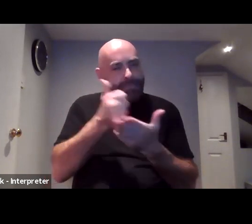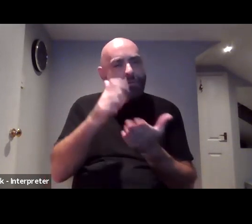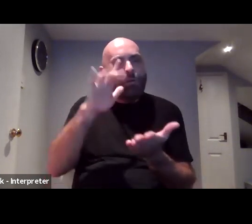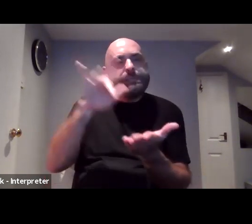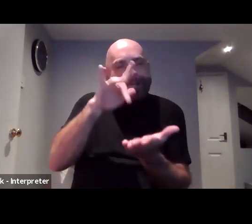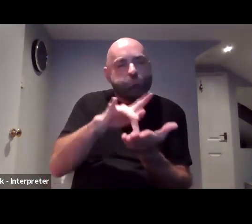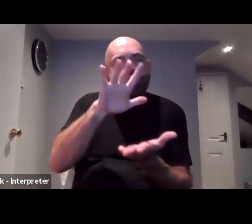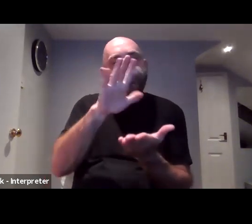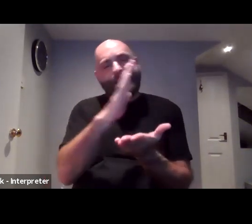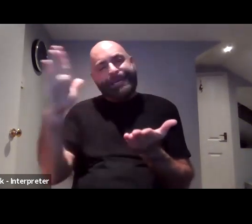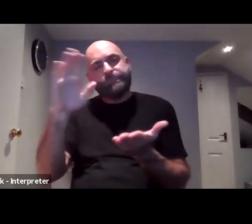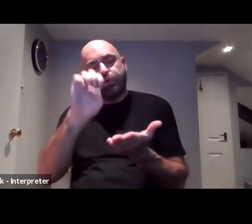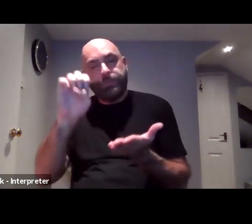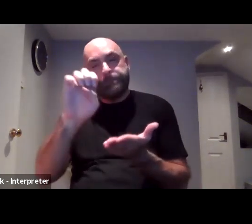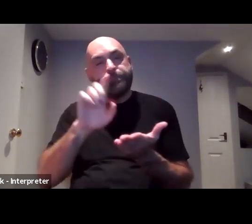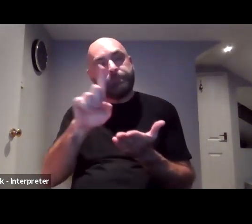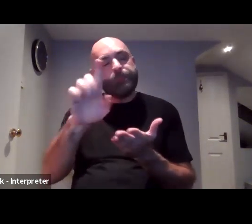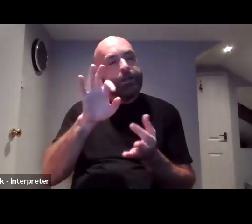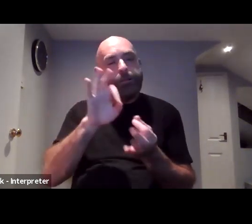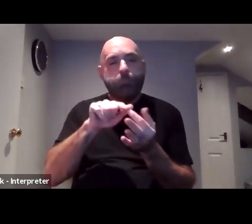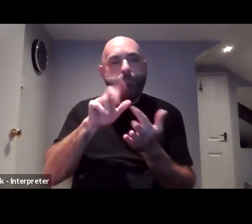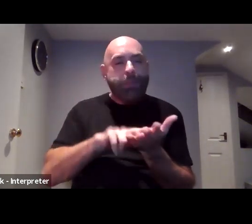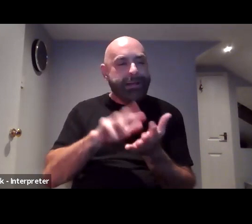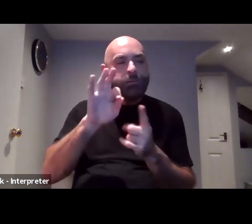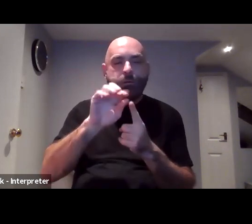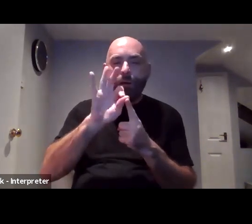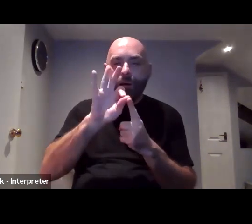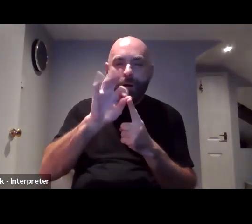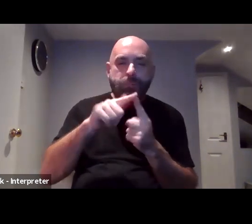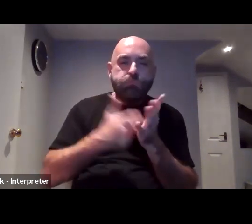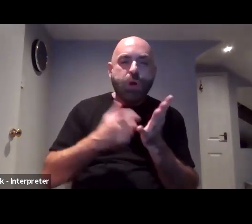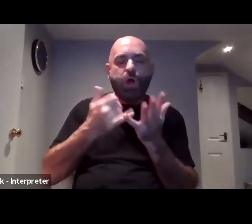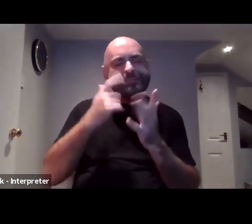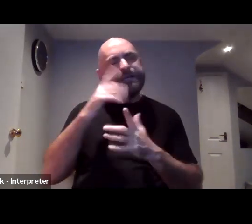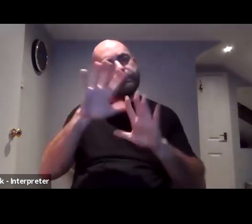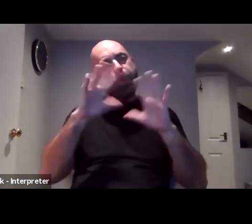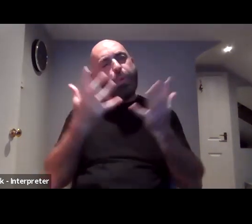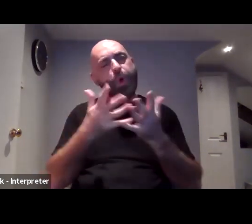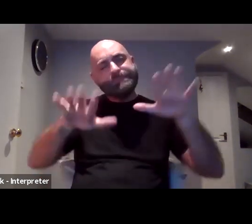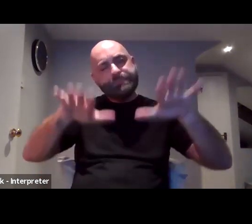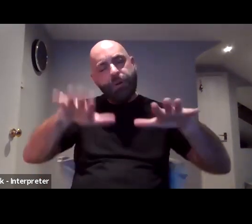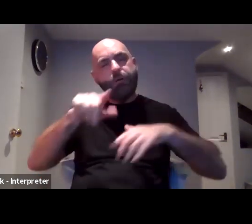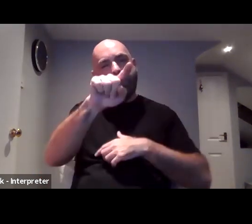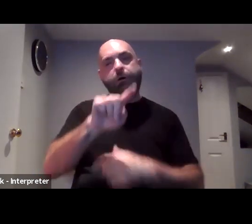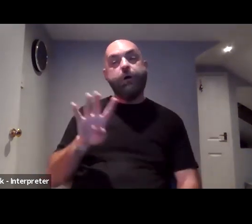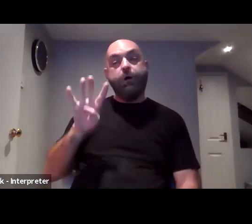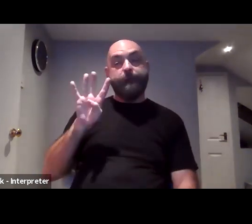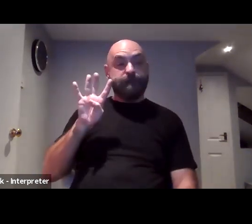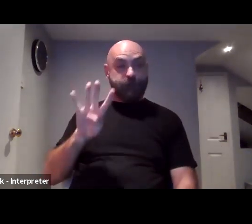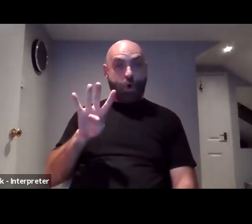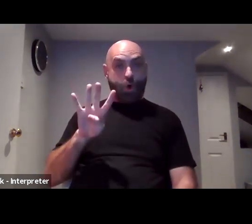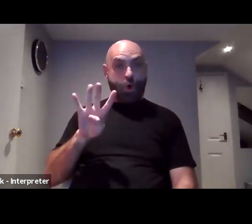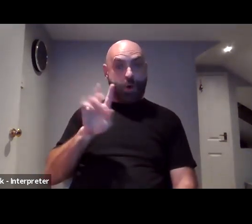Central and Eastern Europe, but Ben Perks said it's rather similar elsewhere in the world. You'd have 4